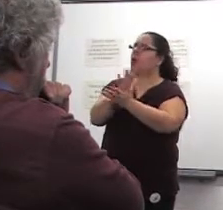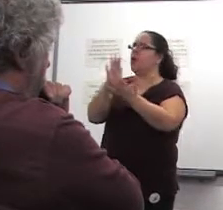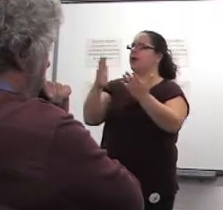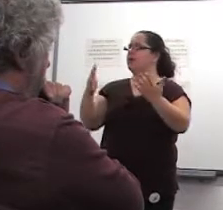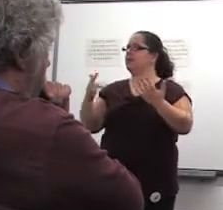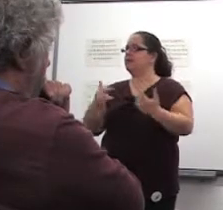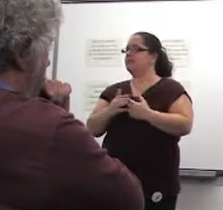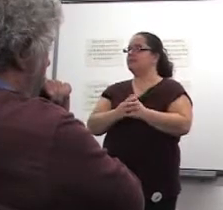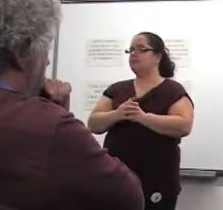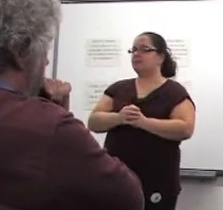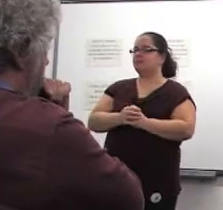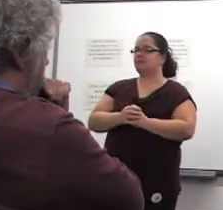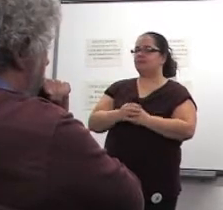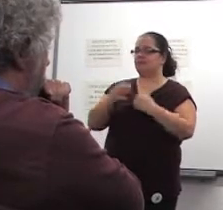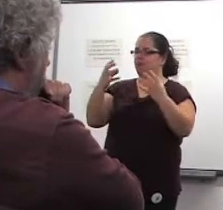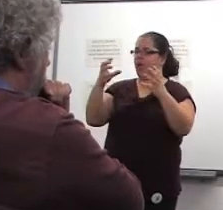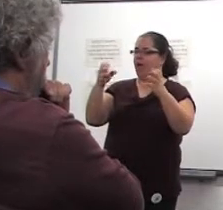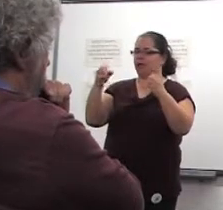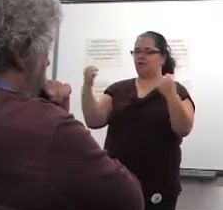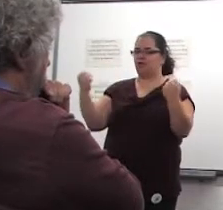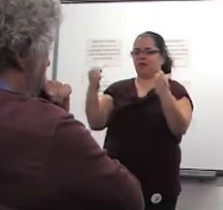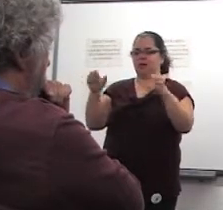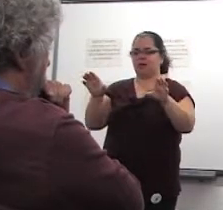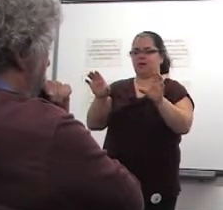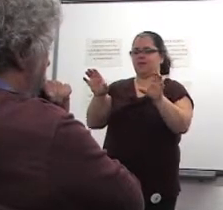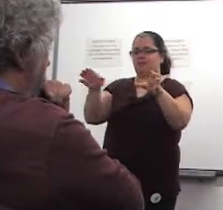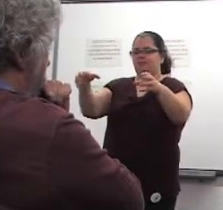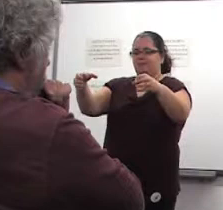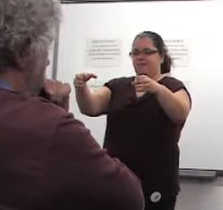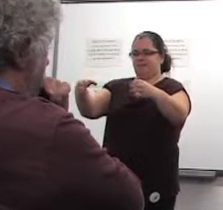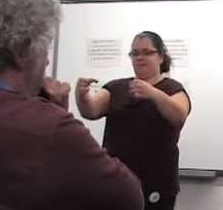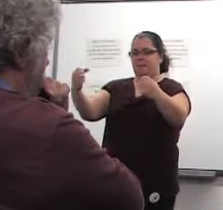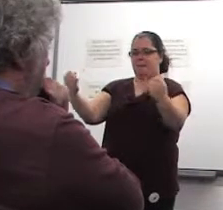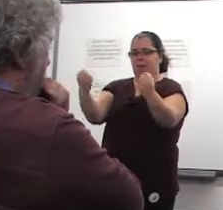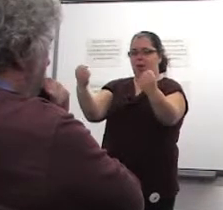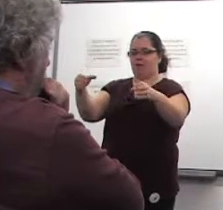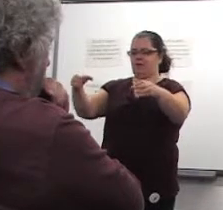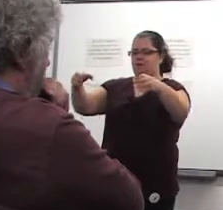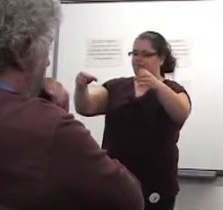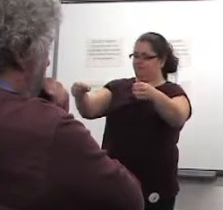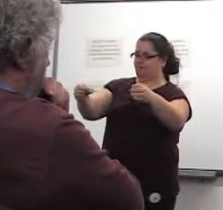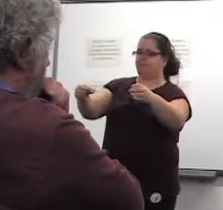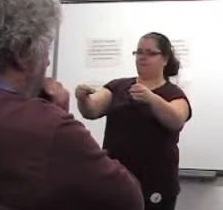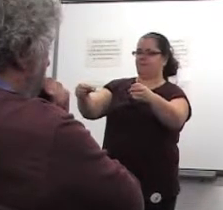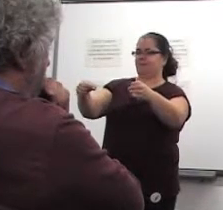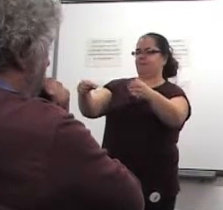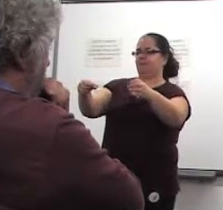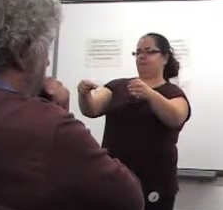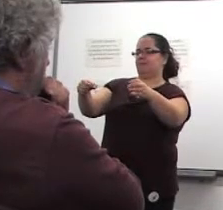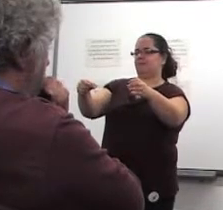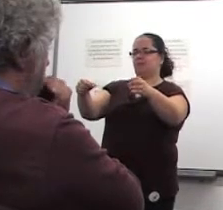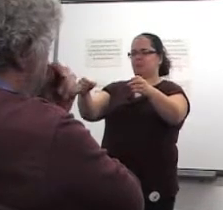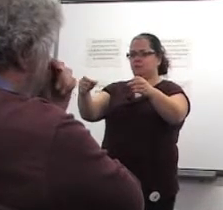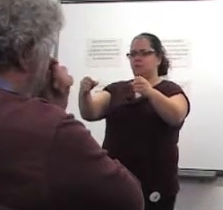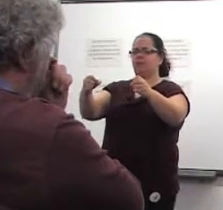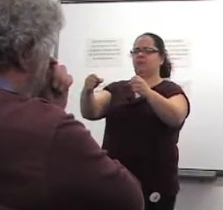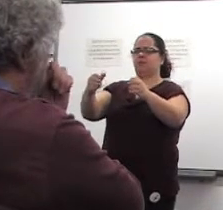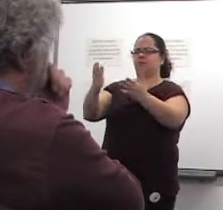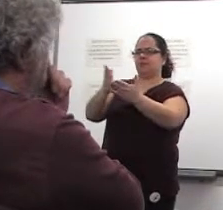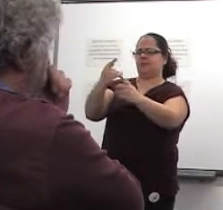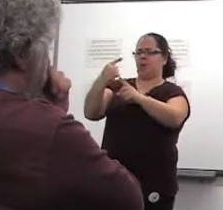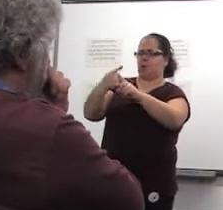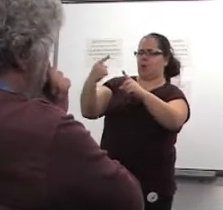His strongly sinewed hands curled light but powerful around the steering wheel. His movements were certain and